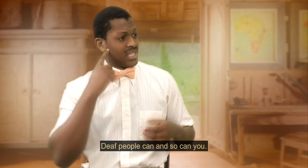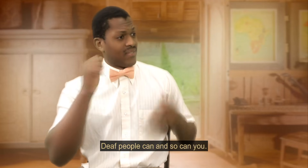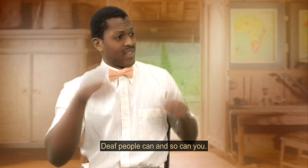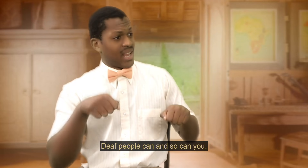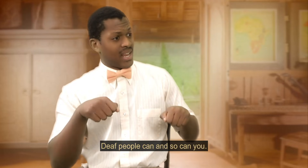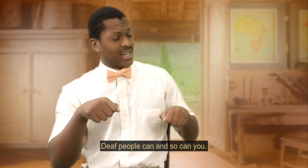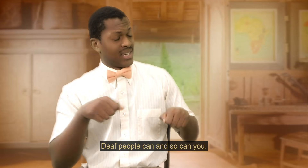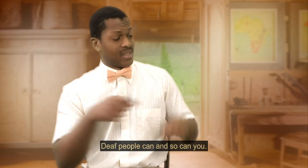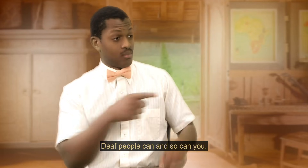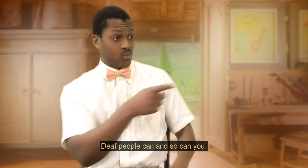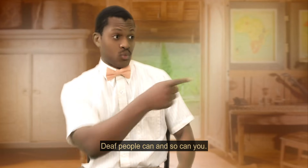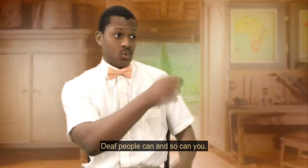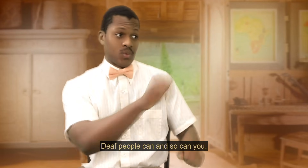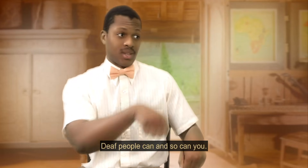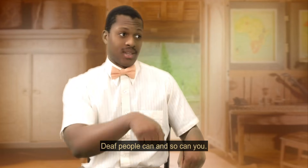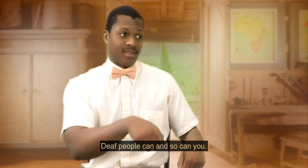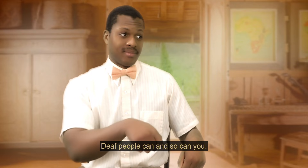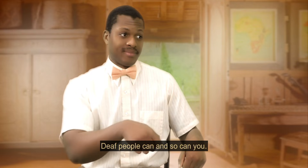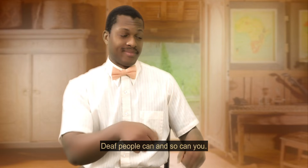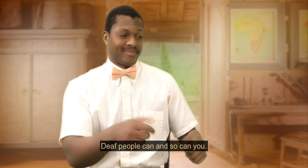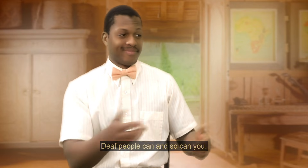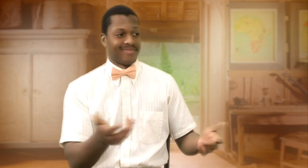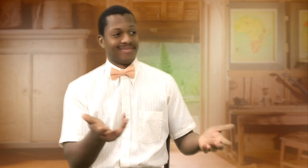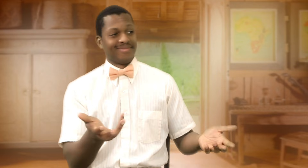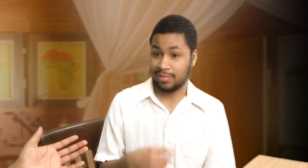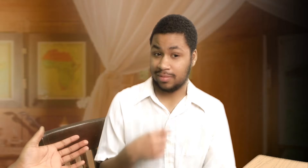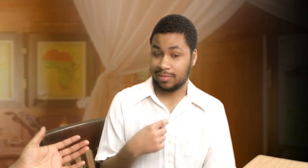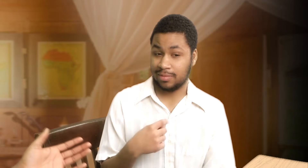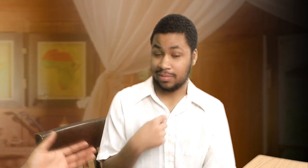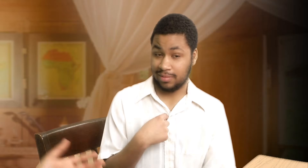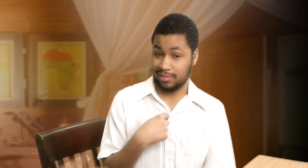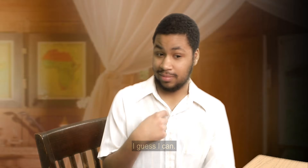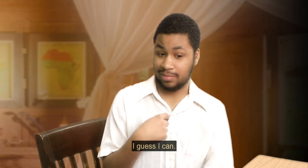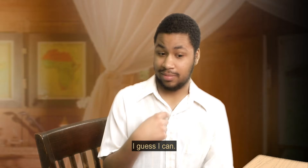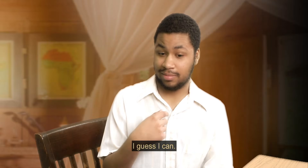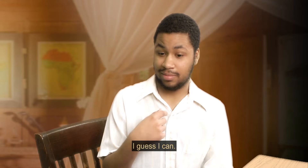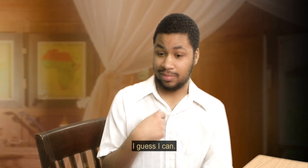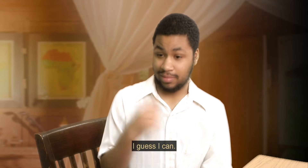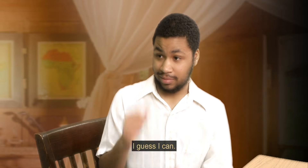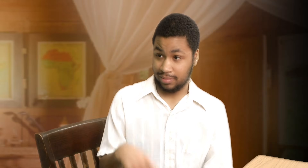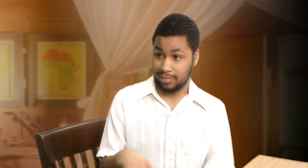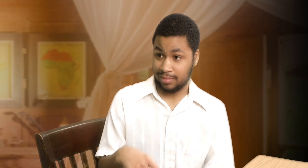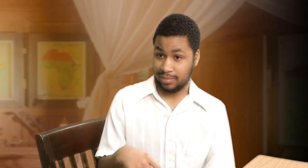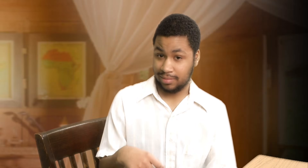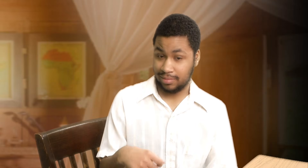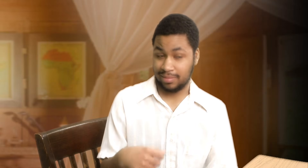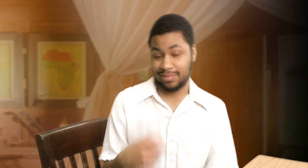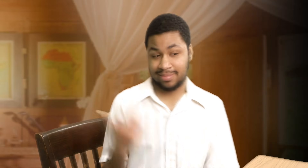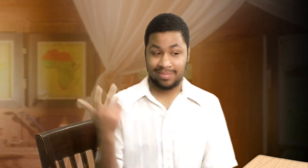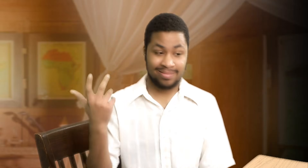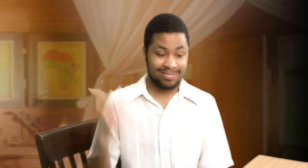Deaf people can, and so can you. I guess I can.